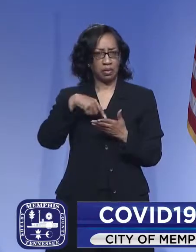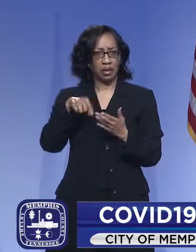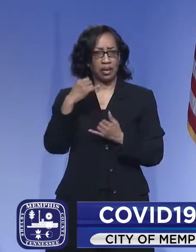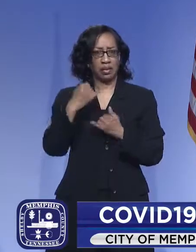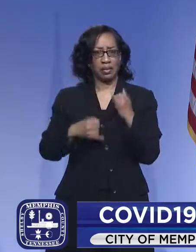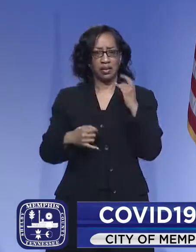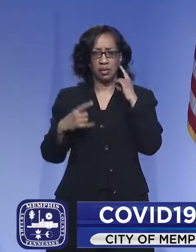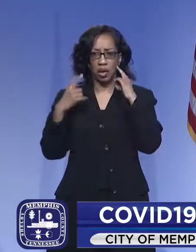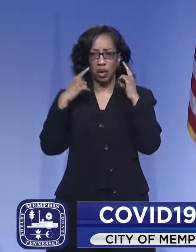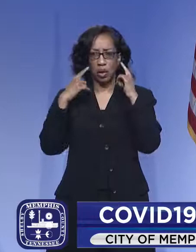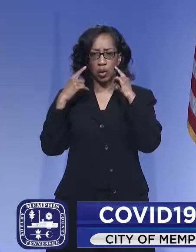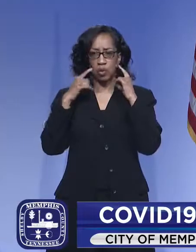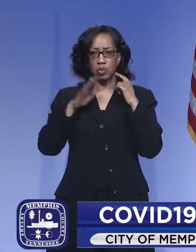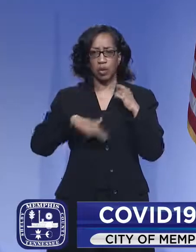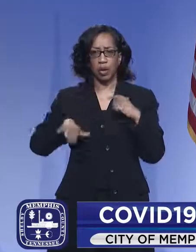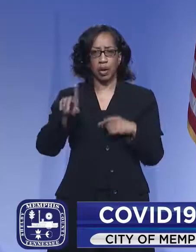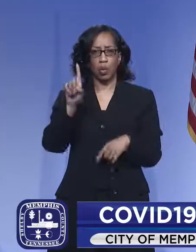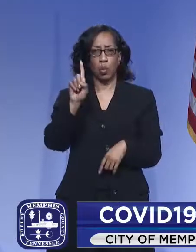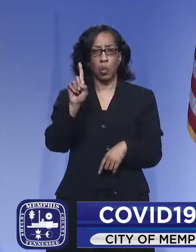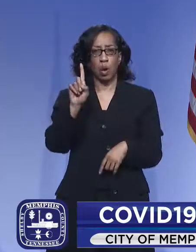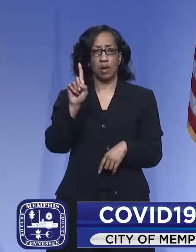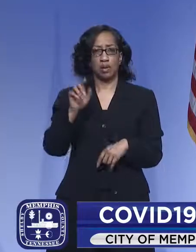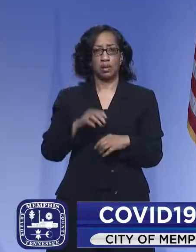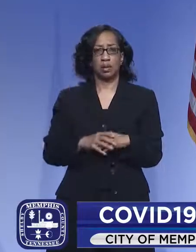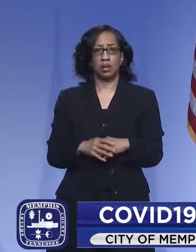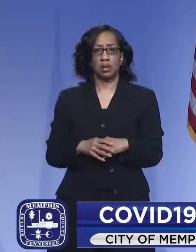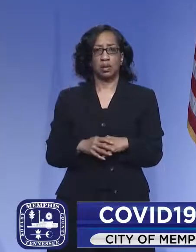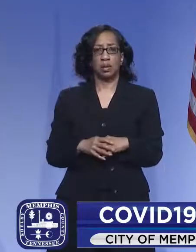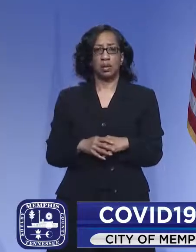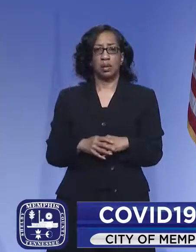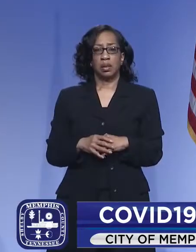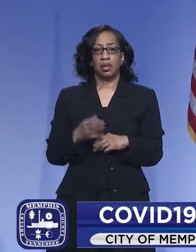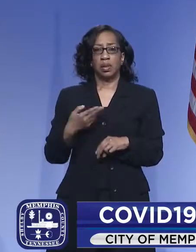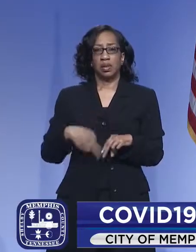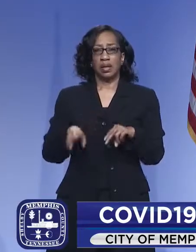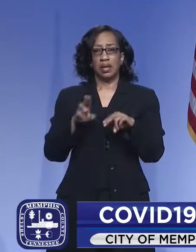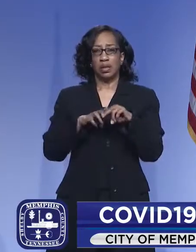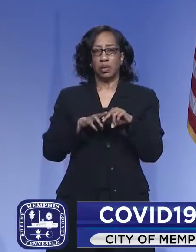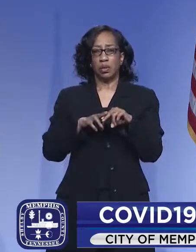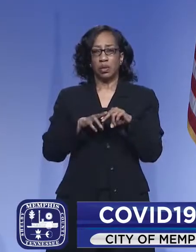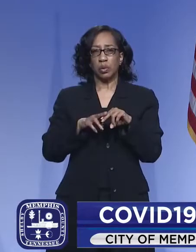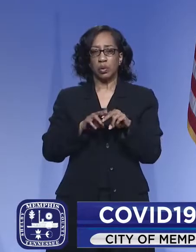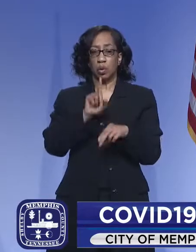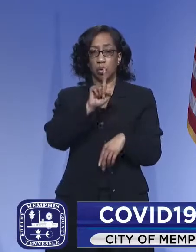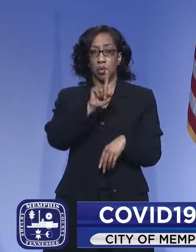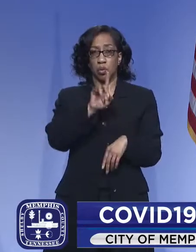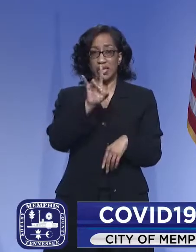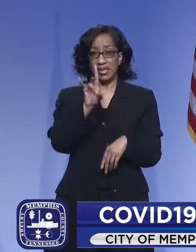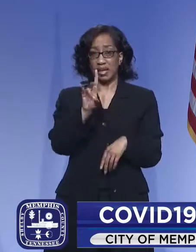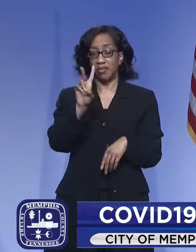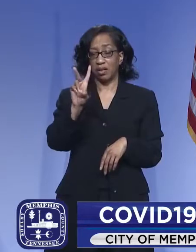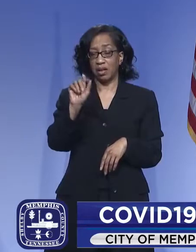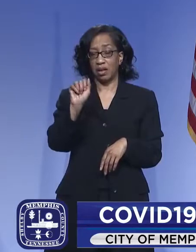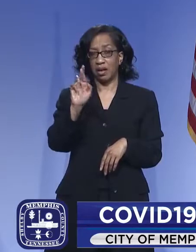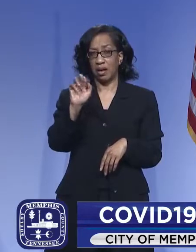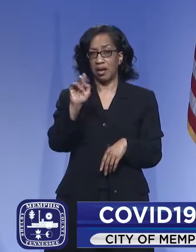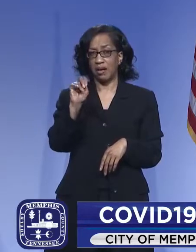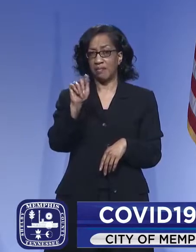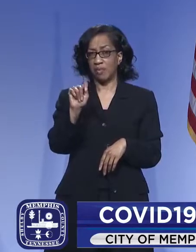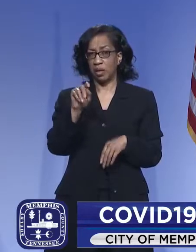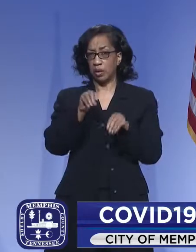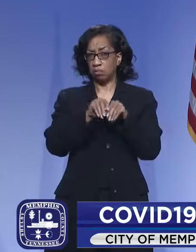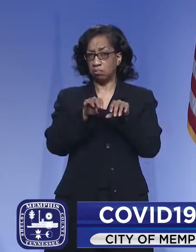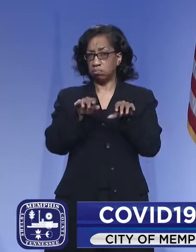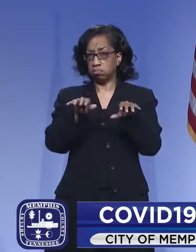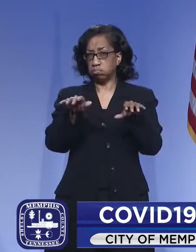was hovering right around one. And with the increased transmissibility of the B117 variant, I'm just wondering if it,